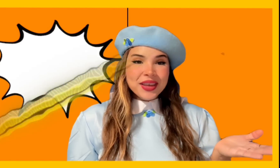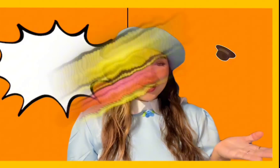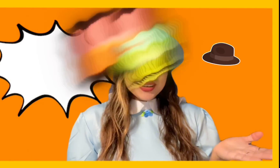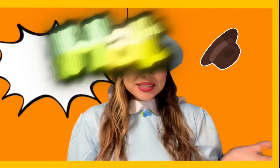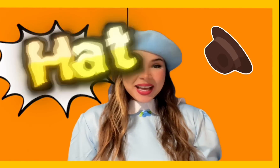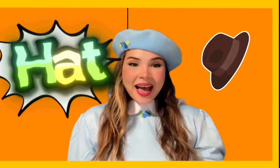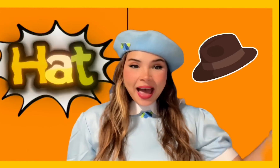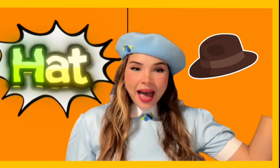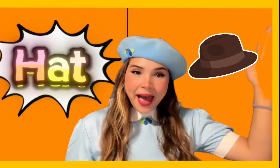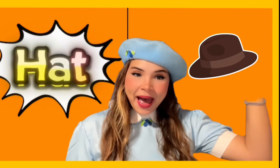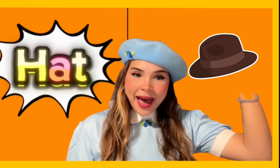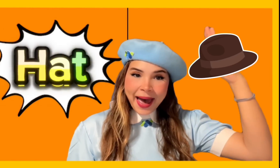There's a hat.